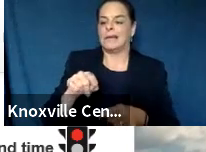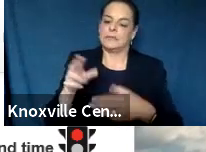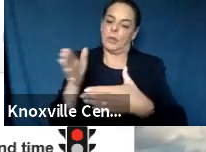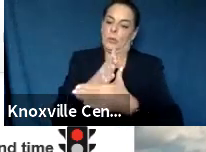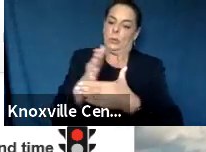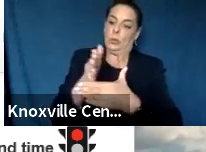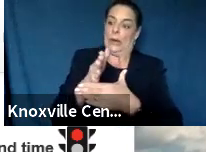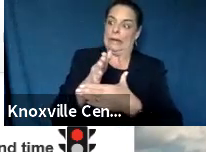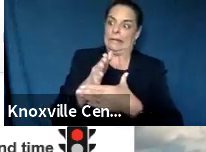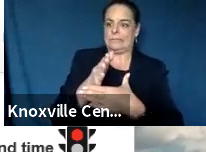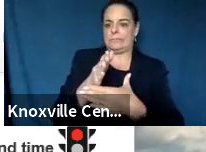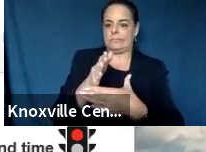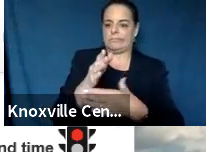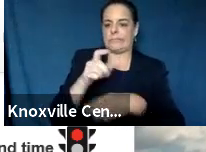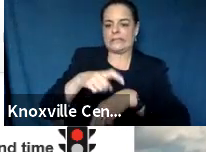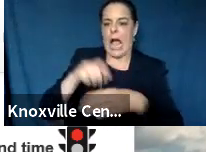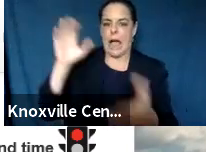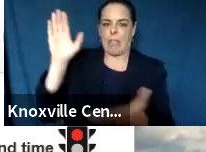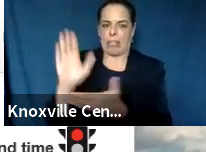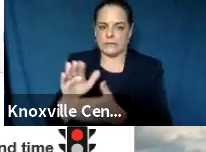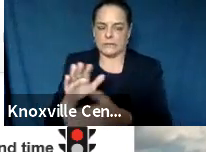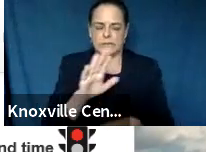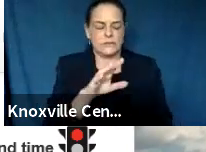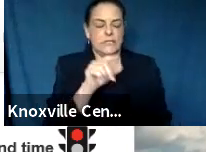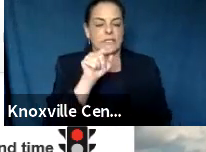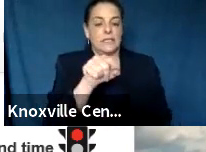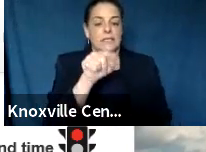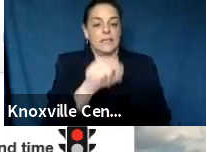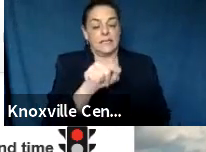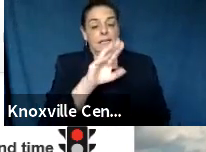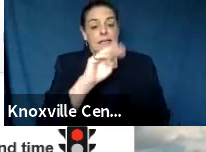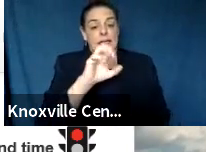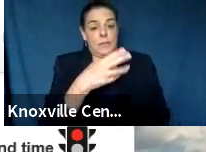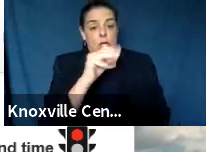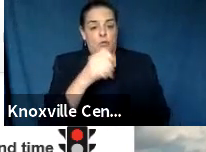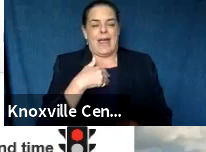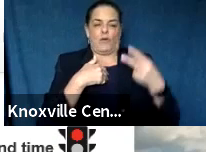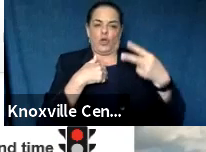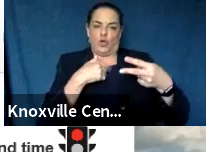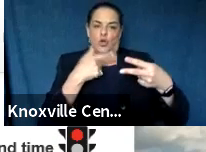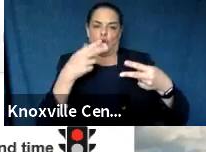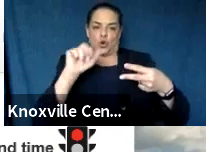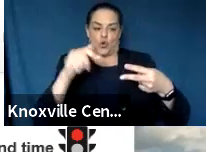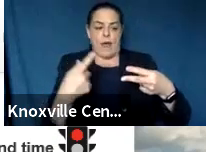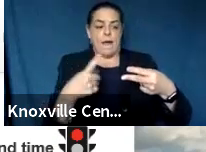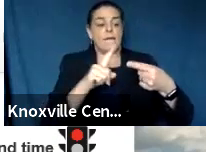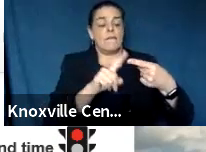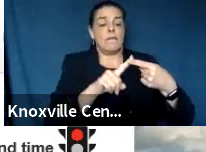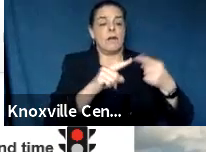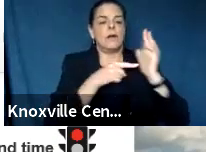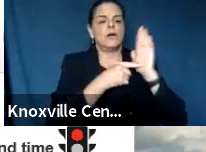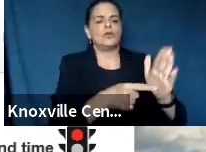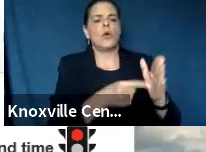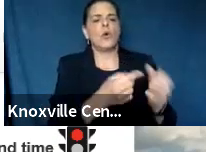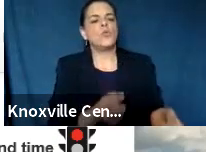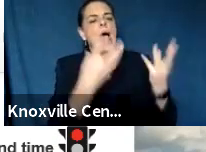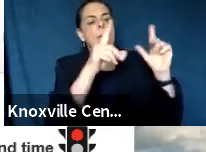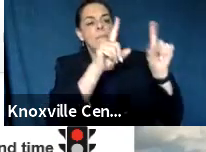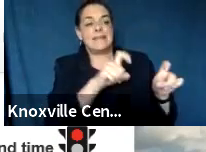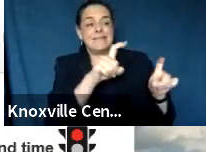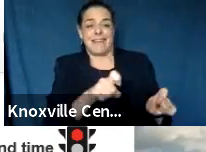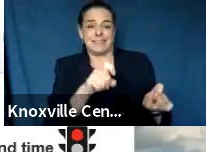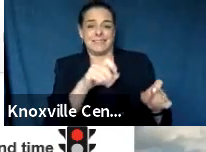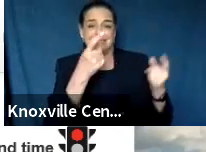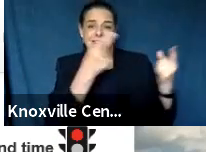time. For this benchmark, we are utilizing 2 bar graphs. One that shows a sample of the tests conducted for Knox